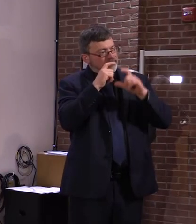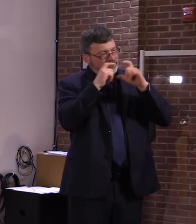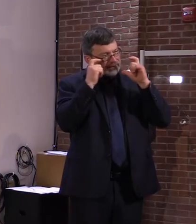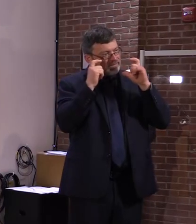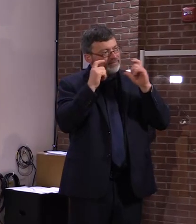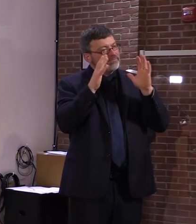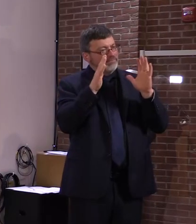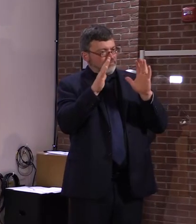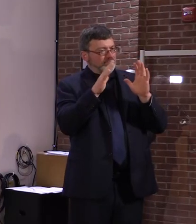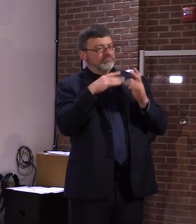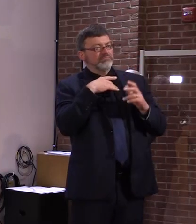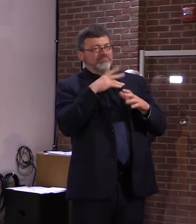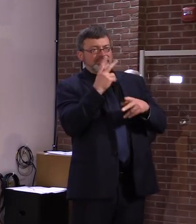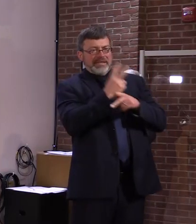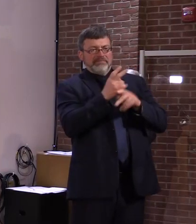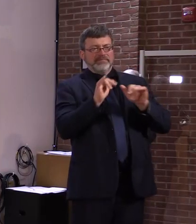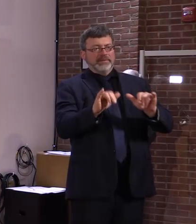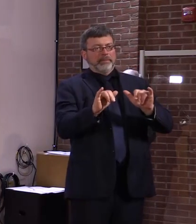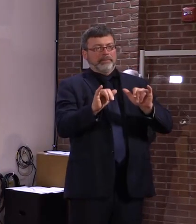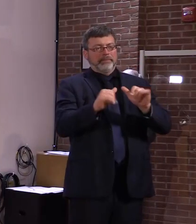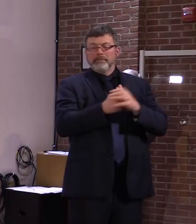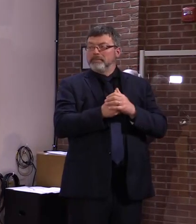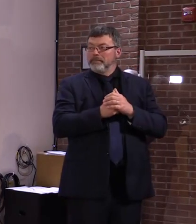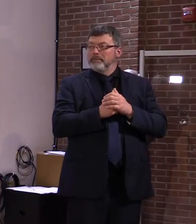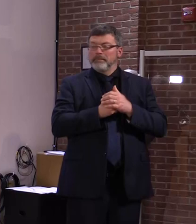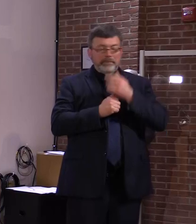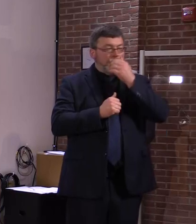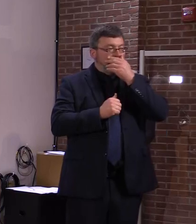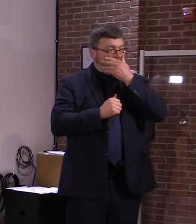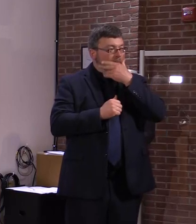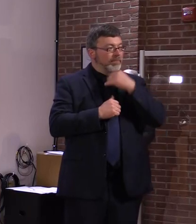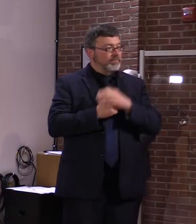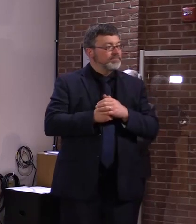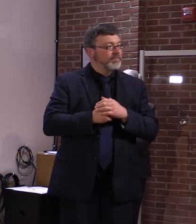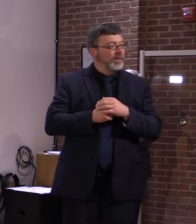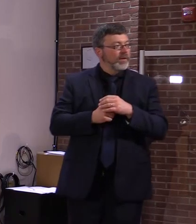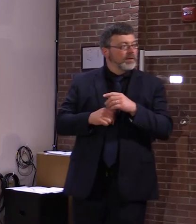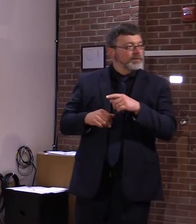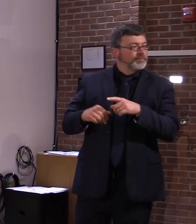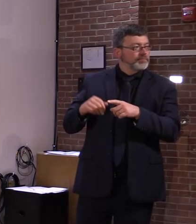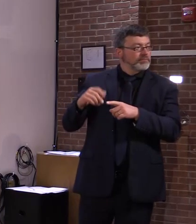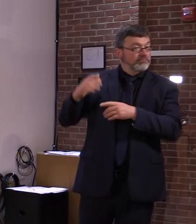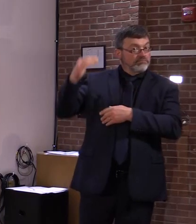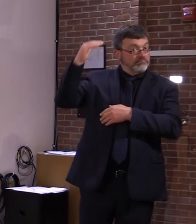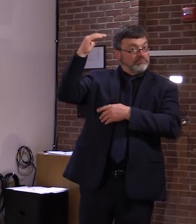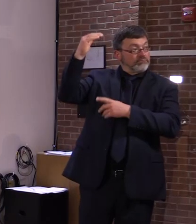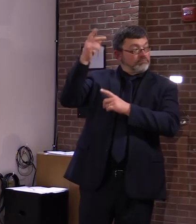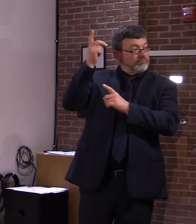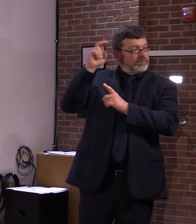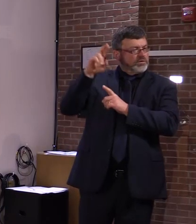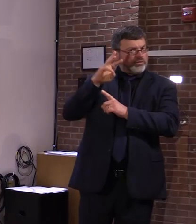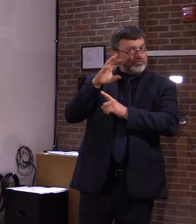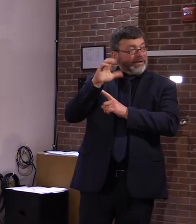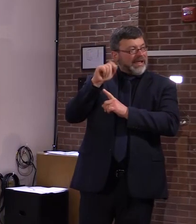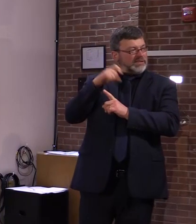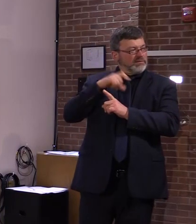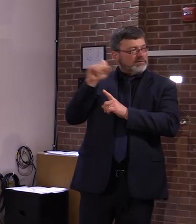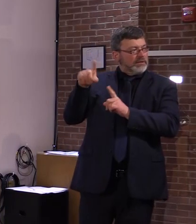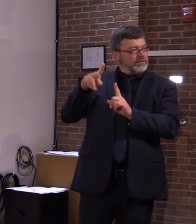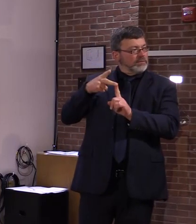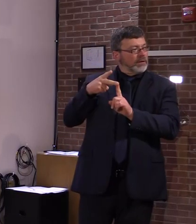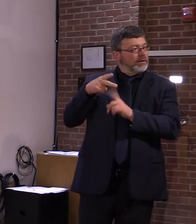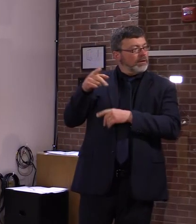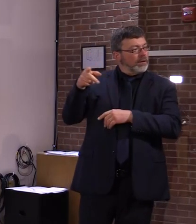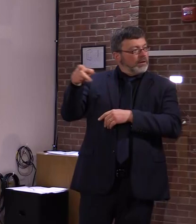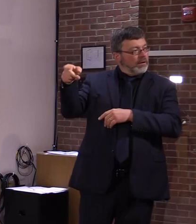But we're not preventing them. Dr. Levine, have you heard any whispers or anything from other health officials about potential mask guidelines for